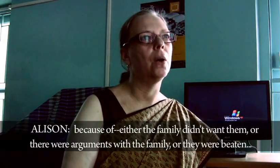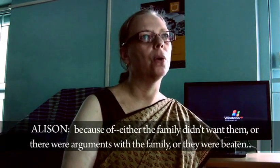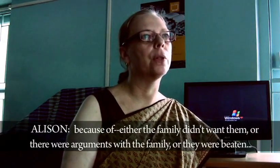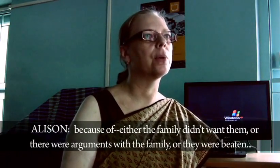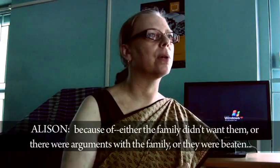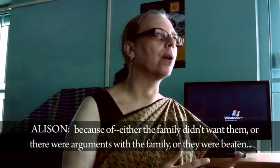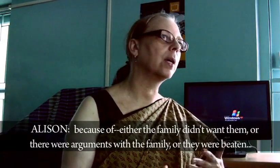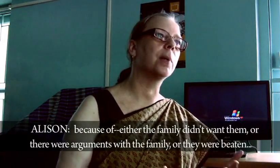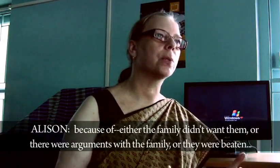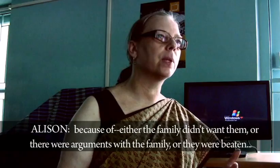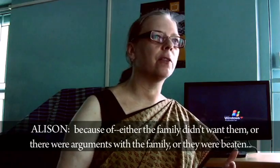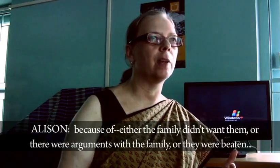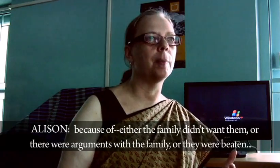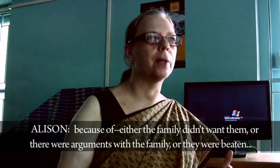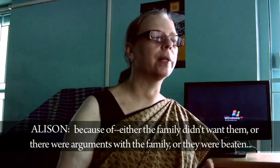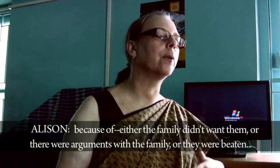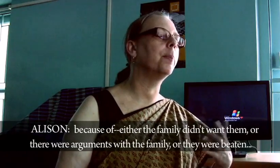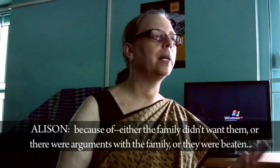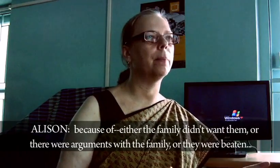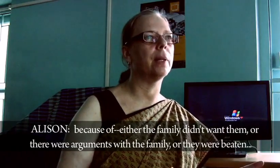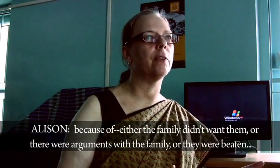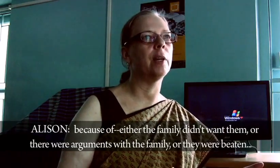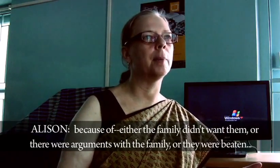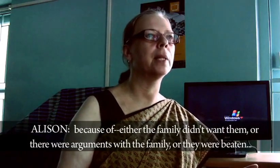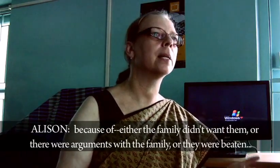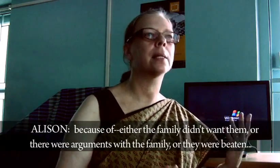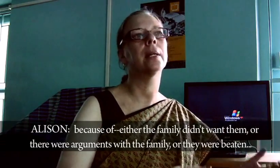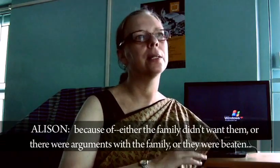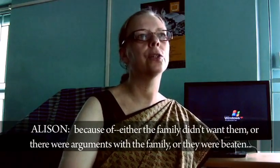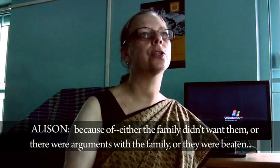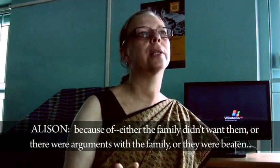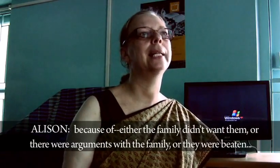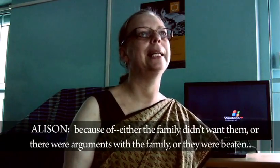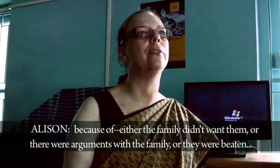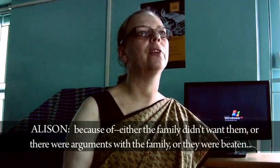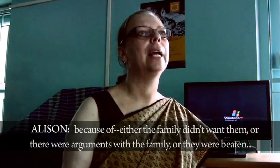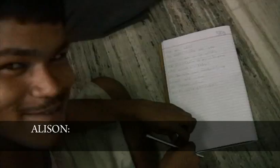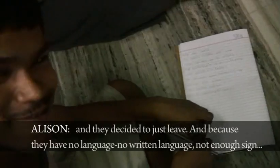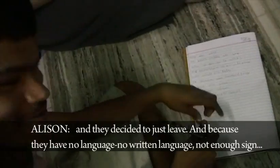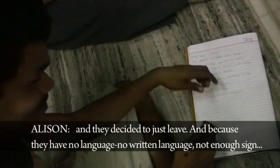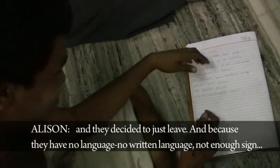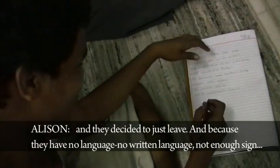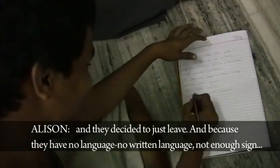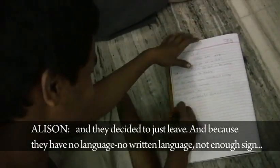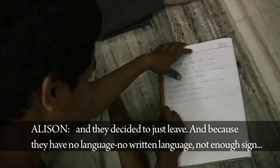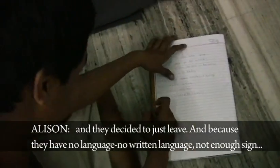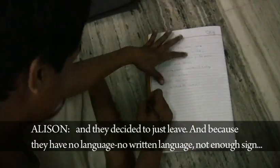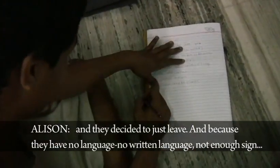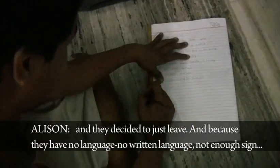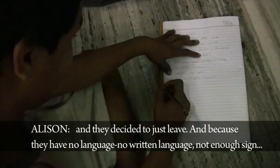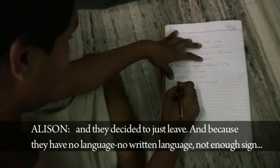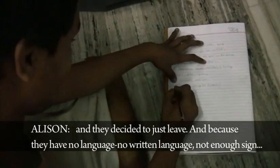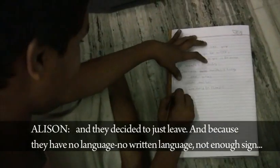was arguments with the family, or they were beaten by the family, and they decided to just leave. And because they don't have any language, no written